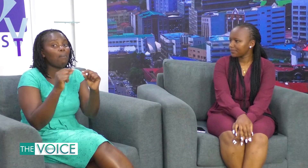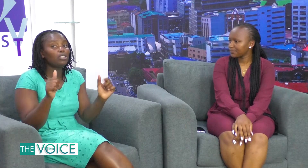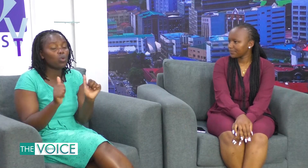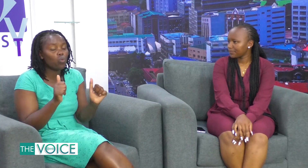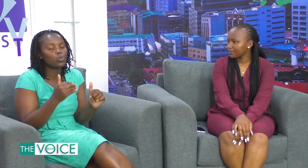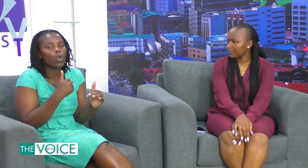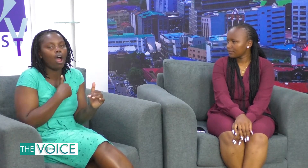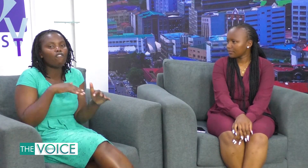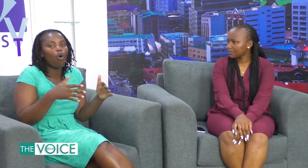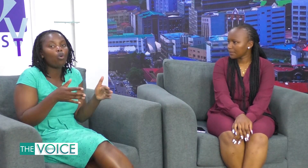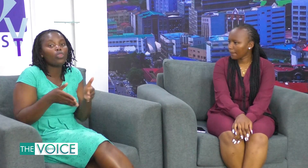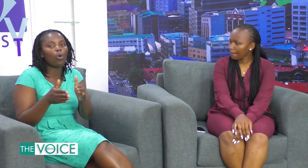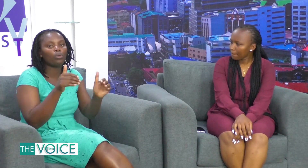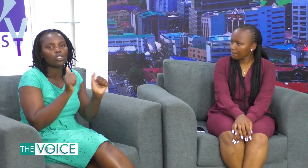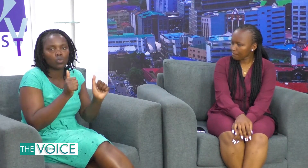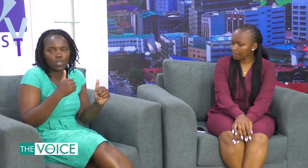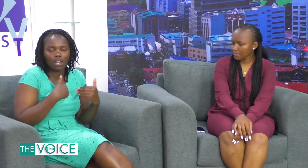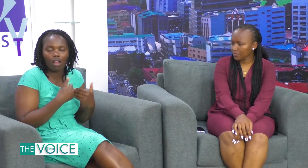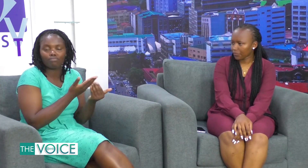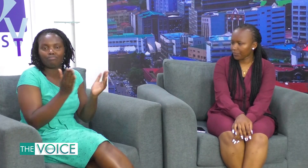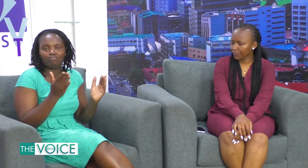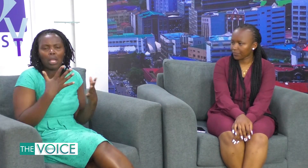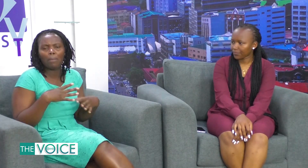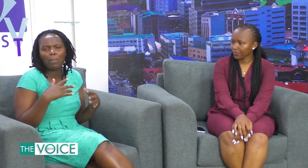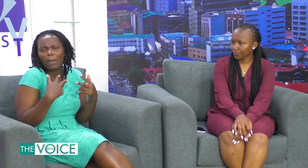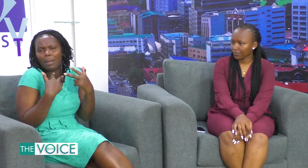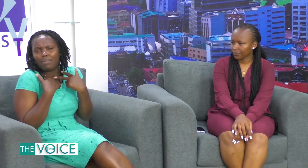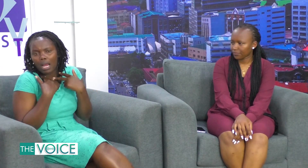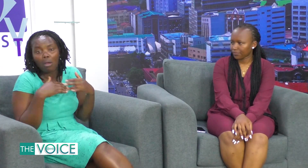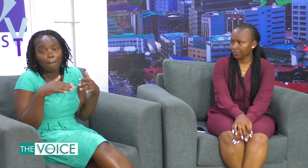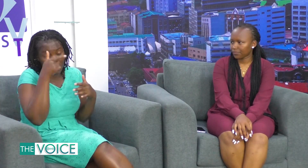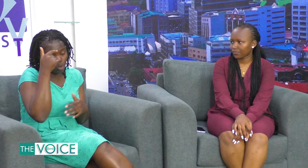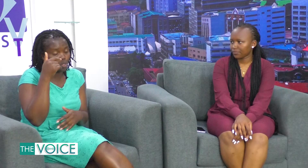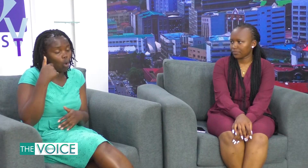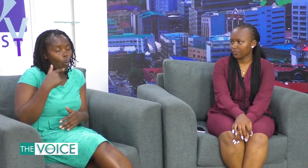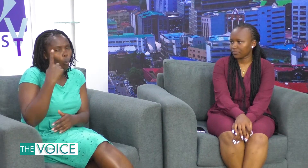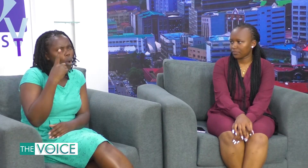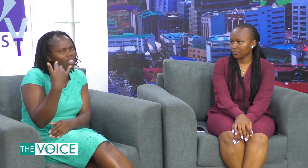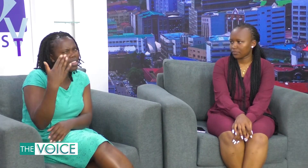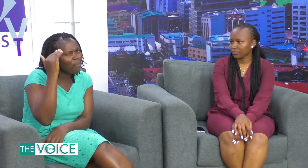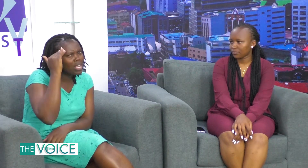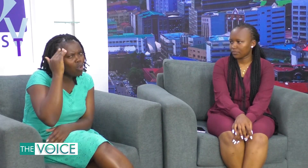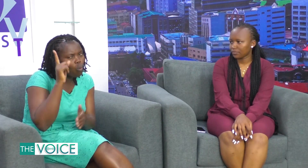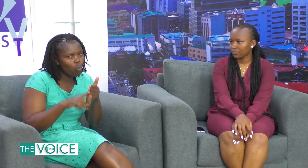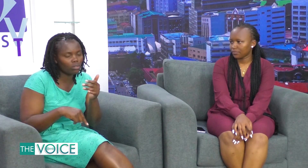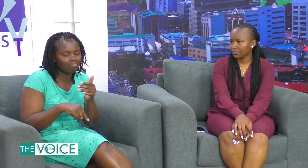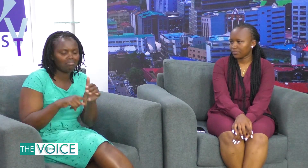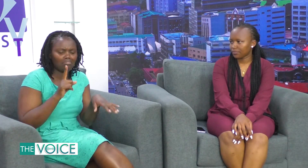that our guest has told us, you can try your opportunity, because you never know. Sometimes you might be stuck because of one thing or